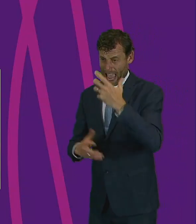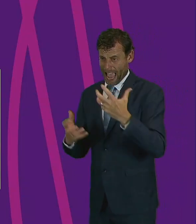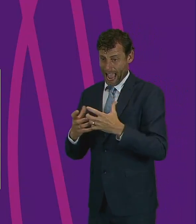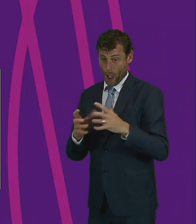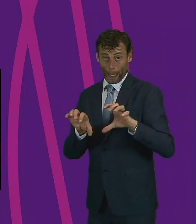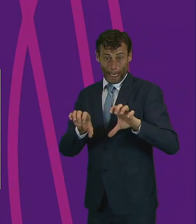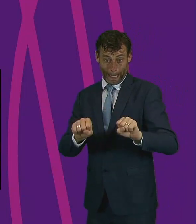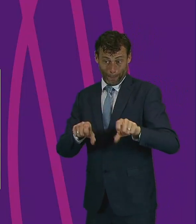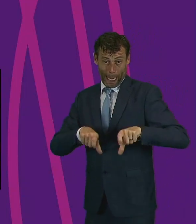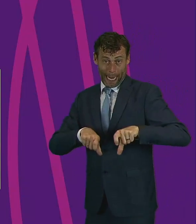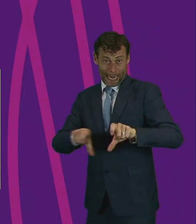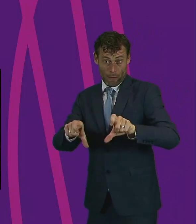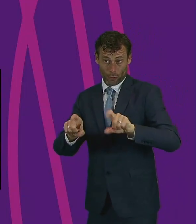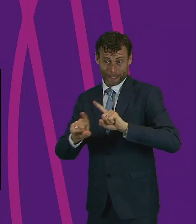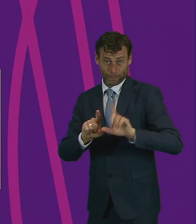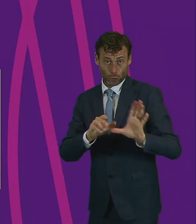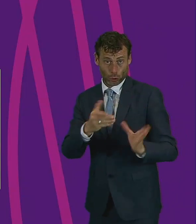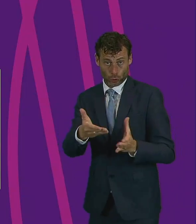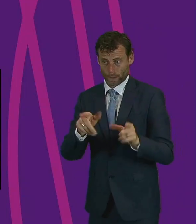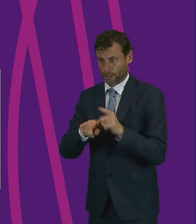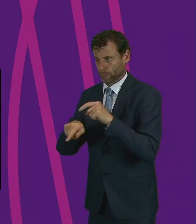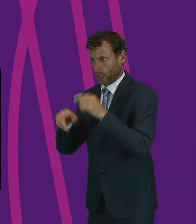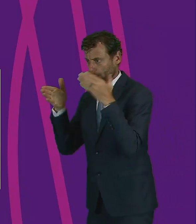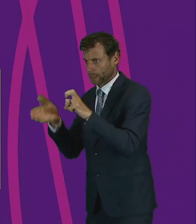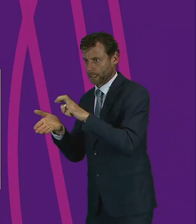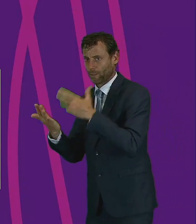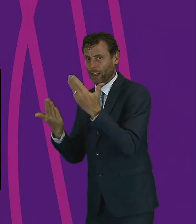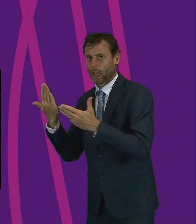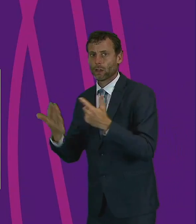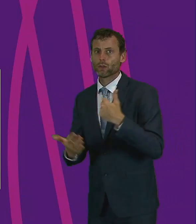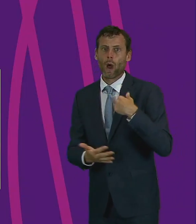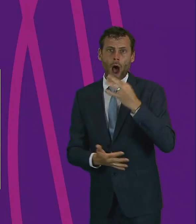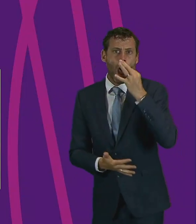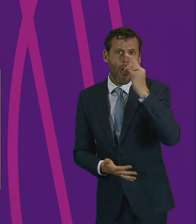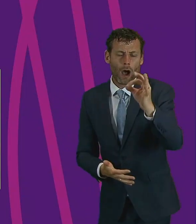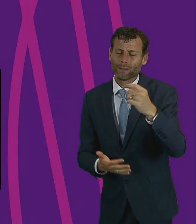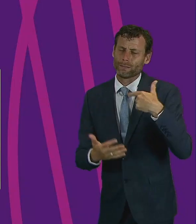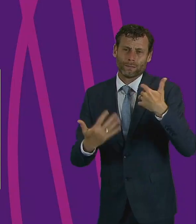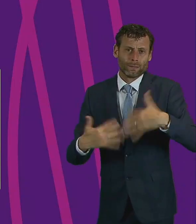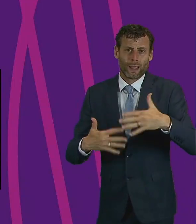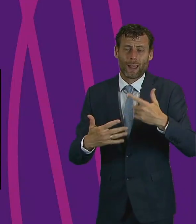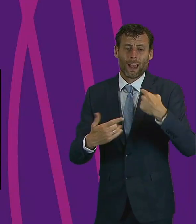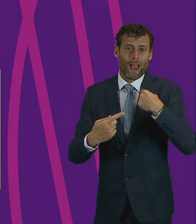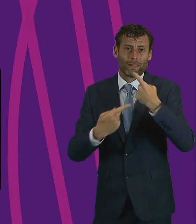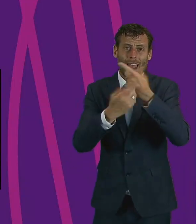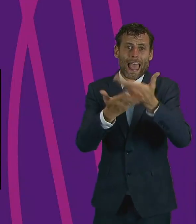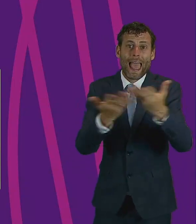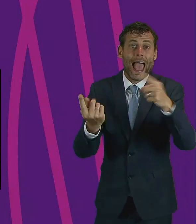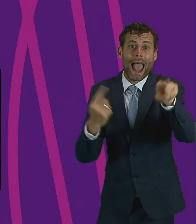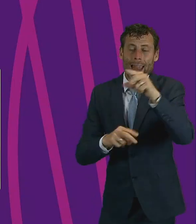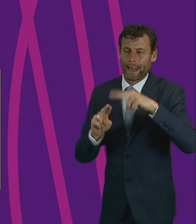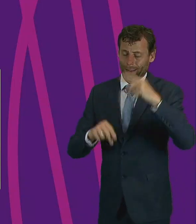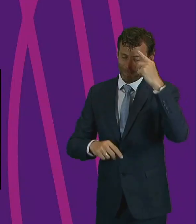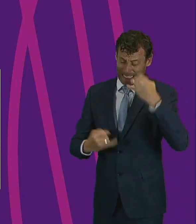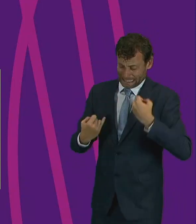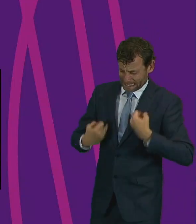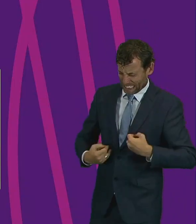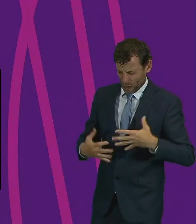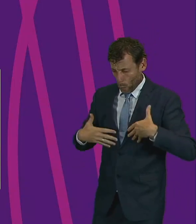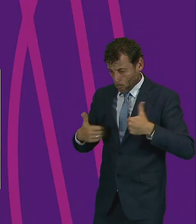can I please encourage anyone with medical concerns to continue to contact their GP, NHS 24, or